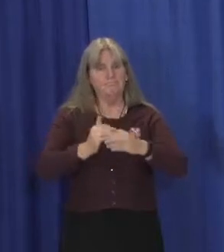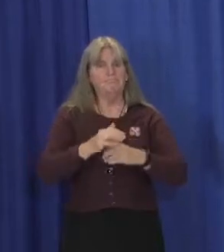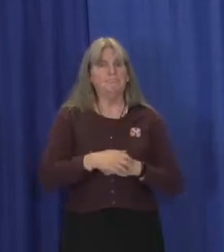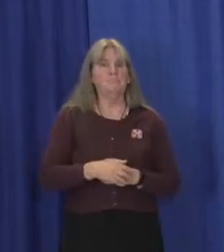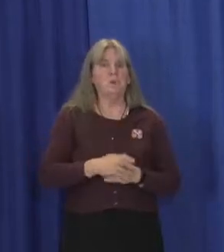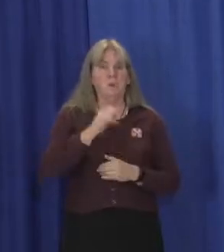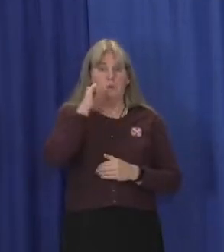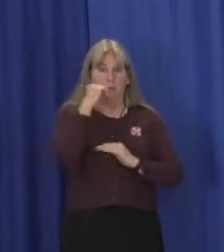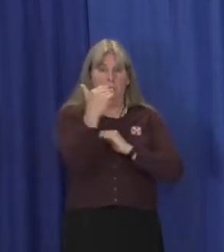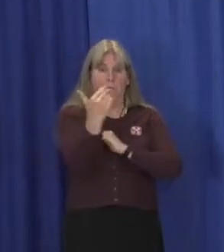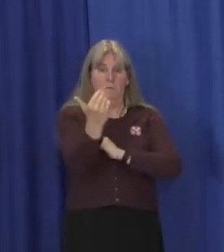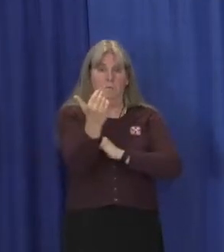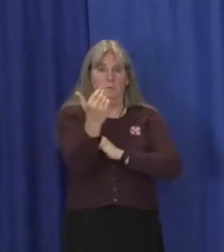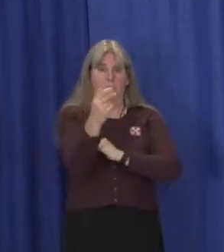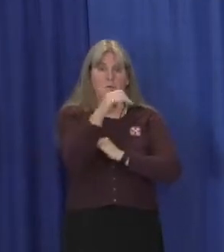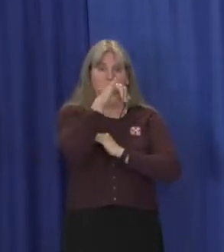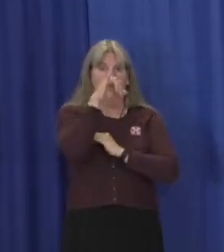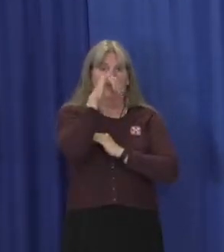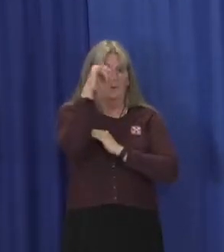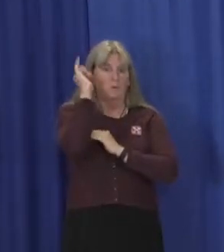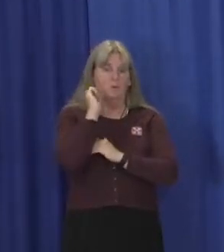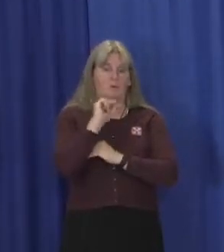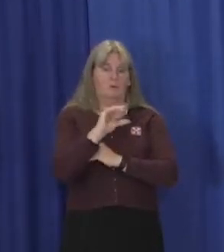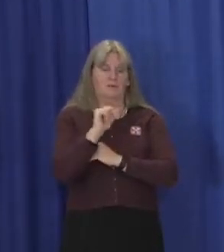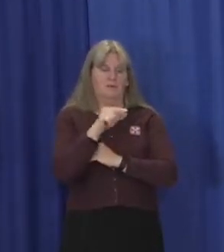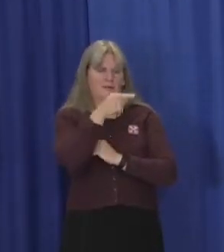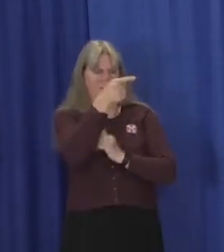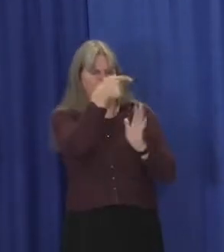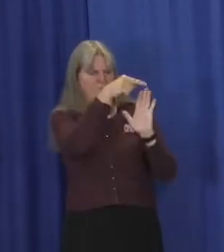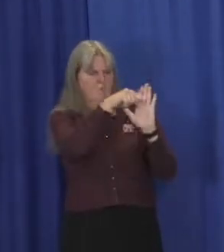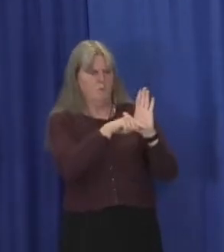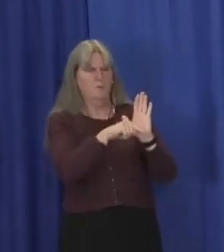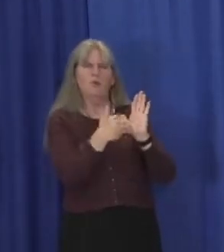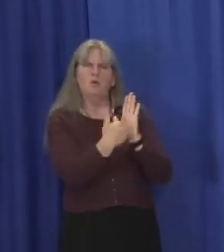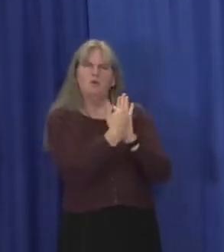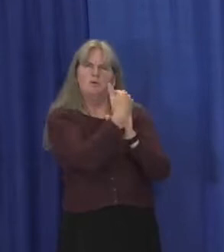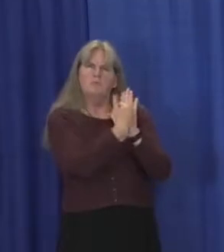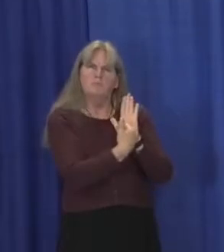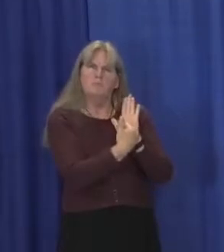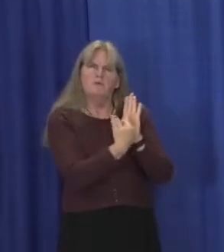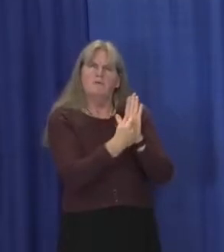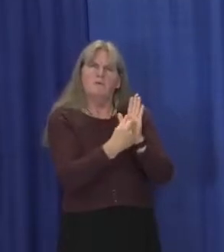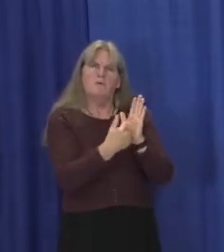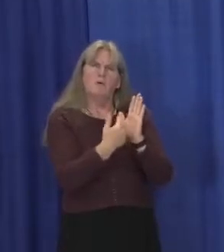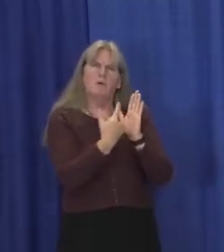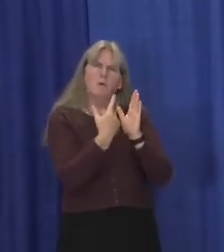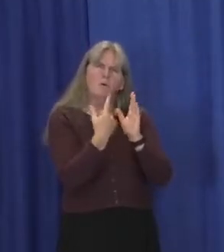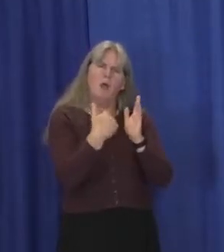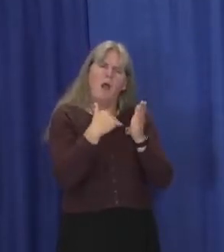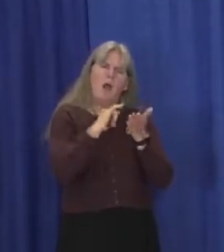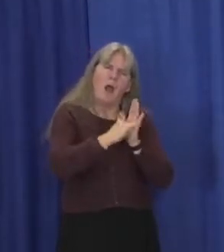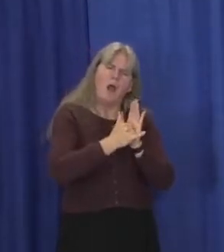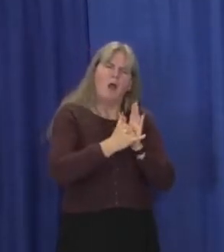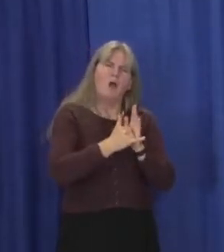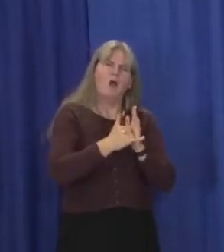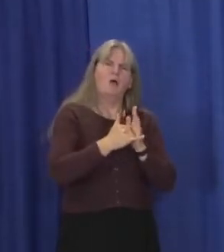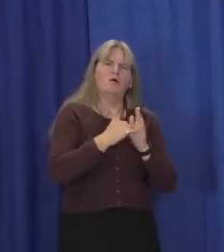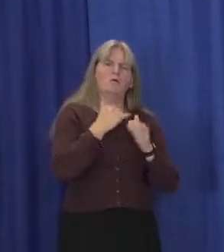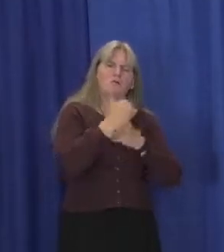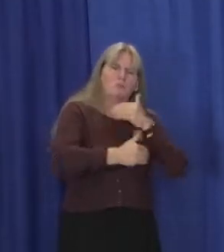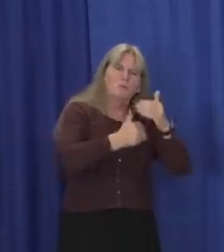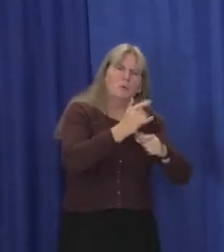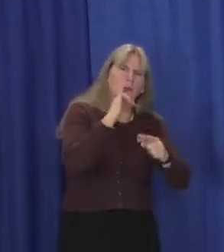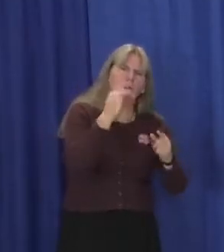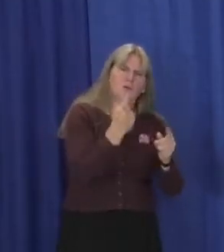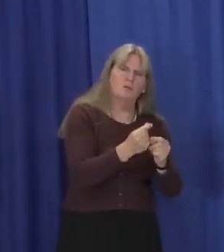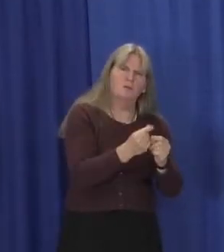Tomorrow morning on yukon.ca, you will be able to find some new guidance and some updates to older guidance. I hope this